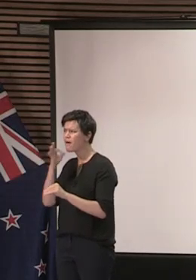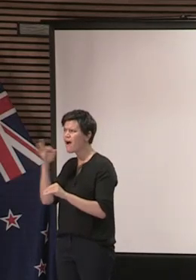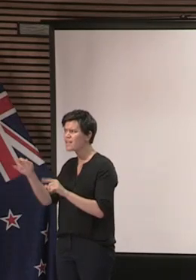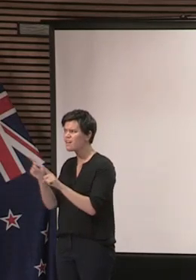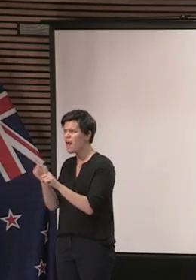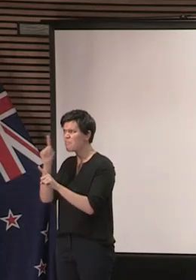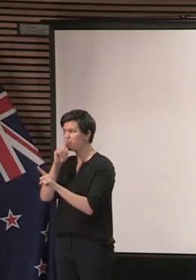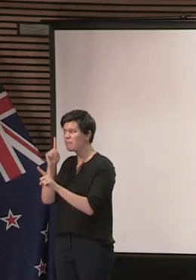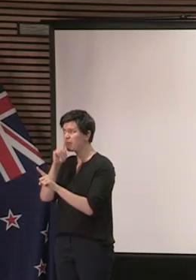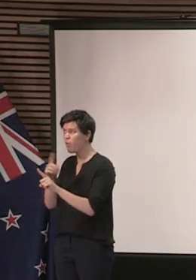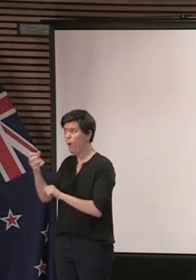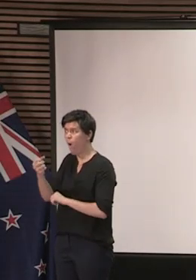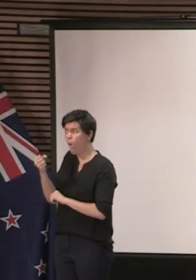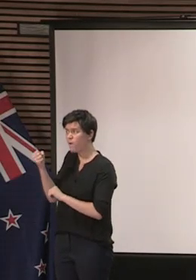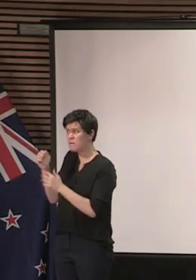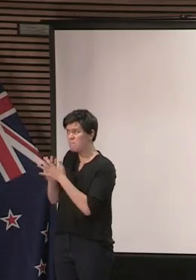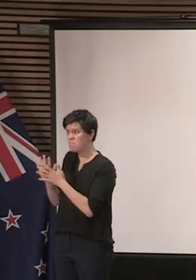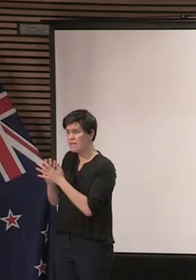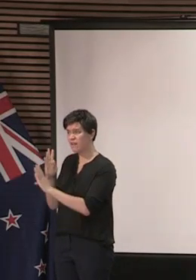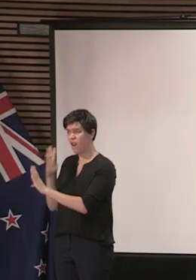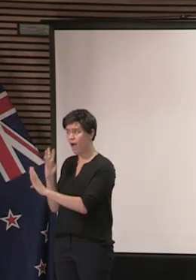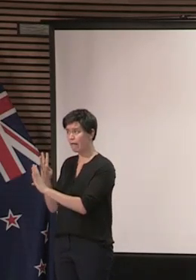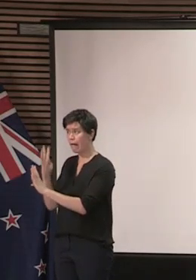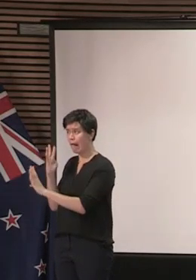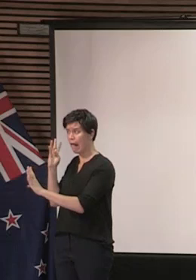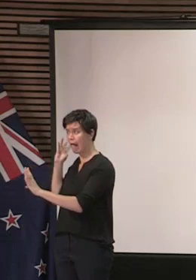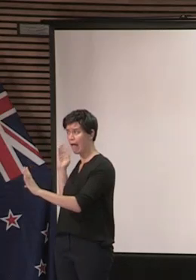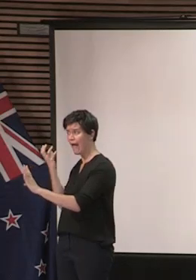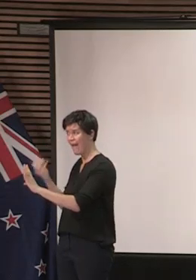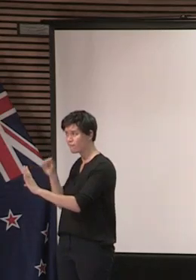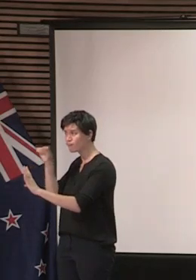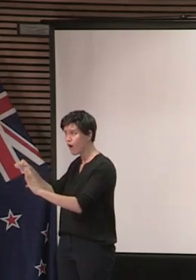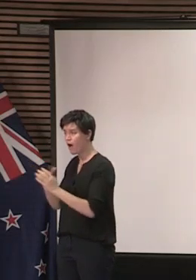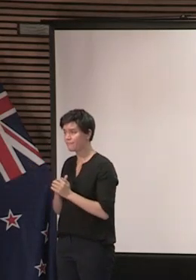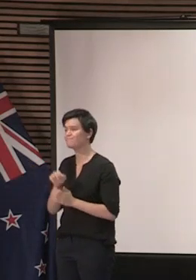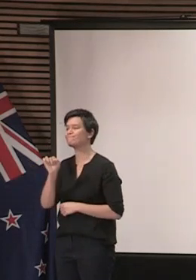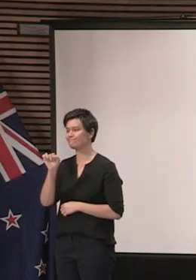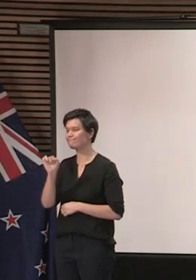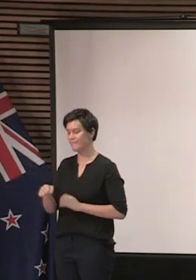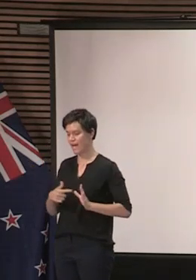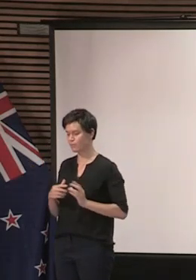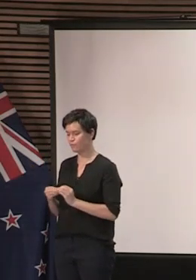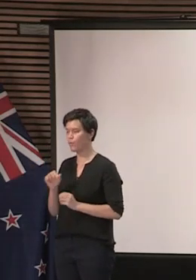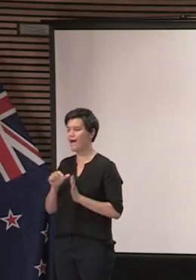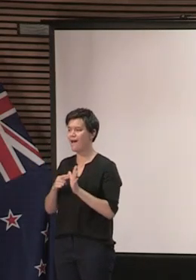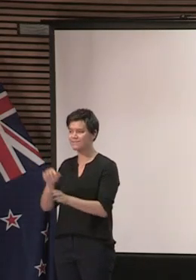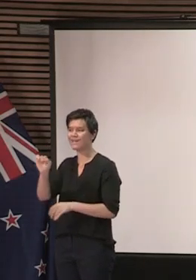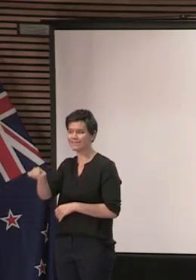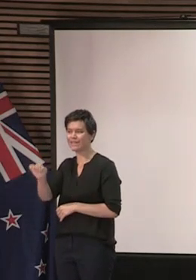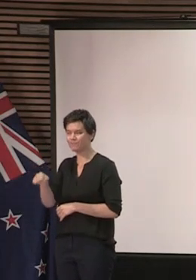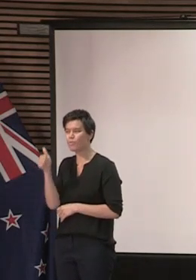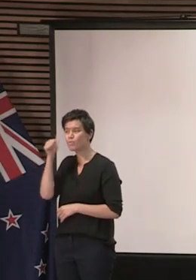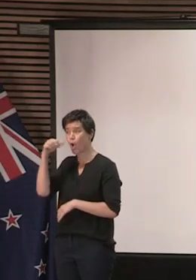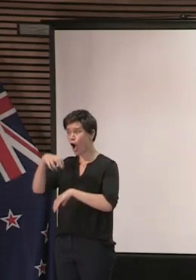backlog potentially of surgeries? Oh, look, there's no doubt there will be a backlog. You will all know how busy our